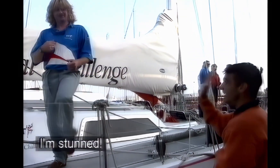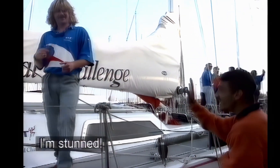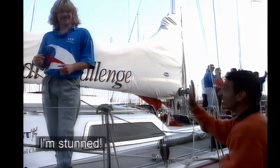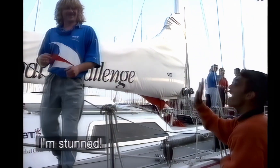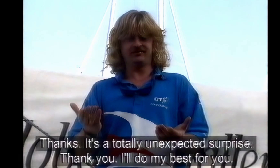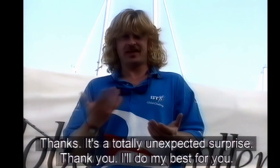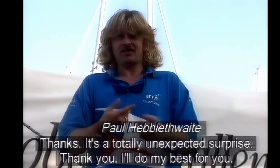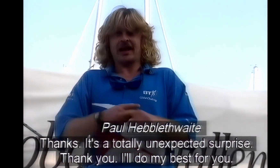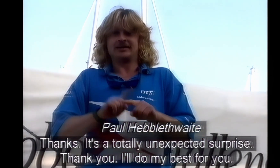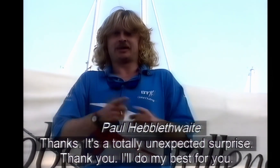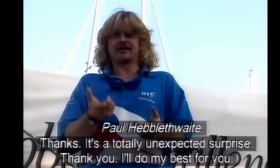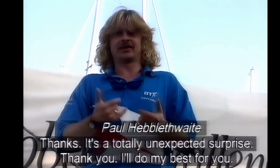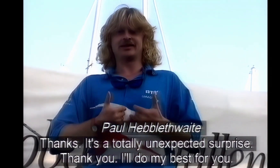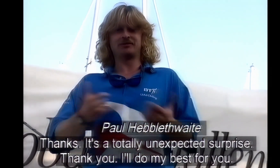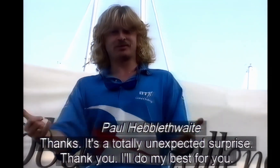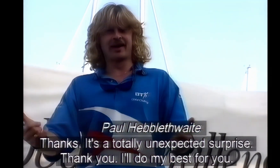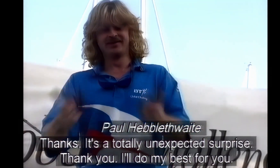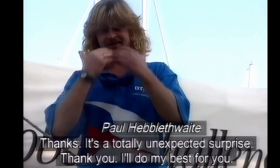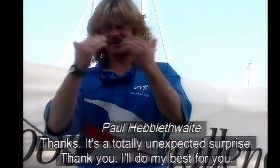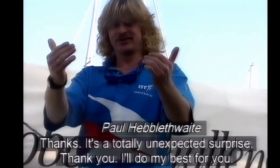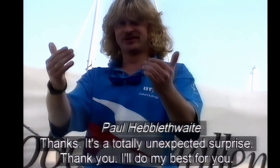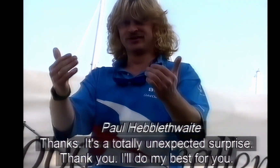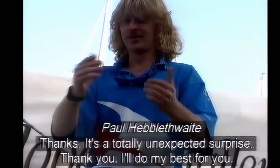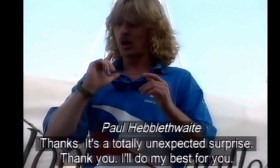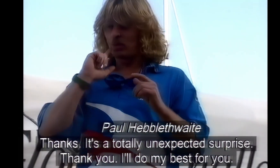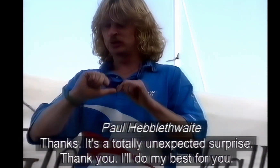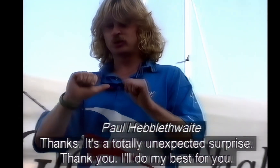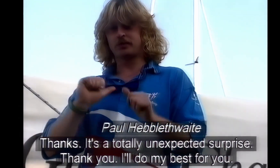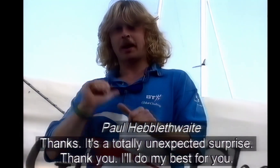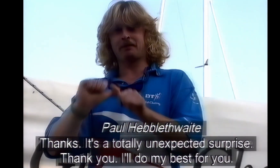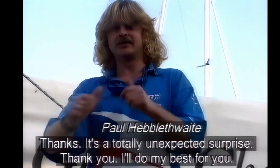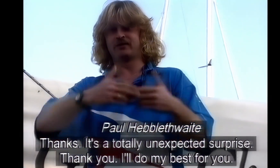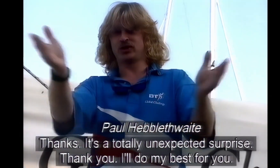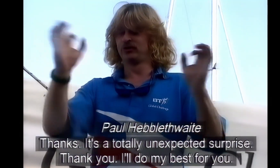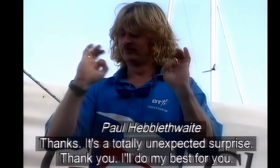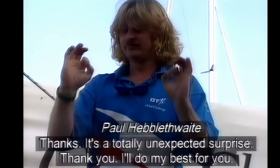Thanks, it's a totally unexpected surprise. Thank you, I'll do my best for you. All right.